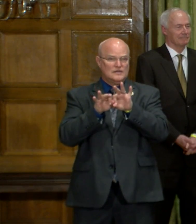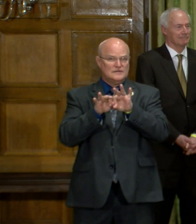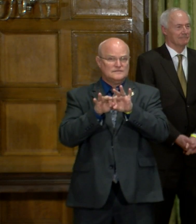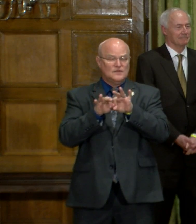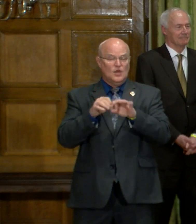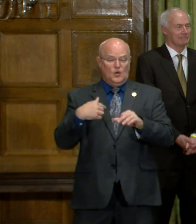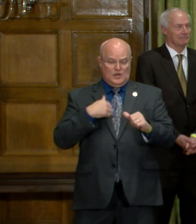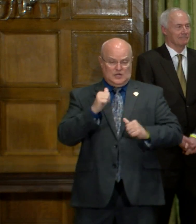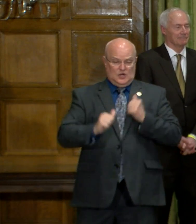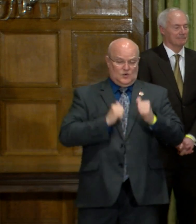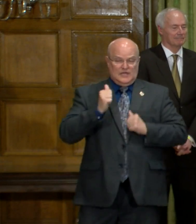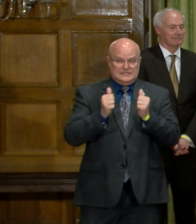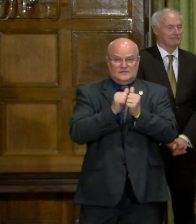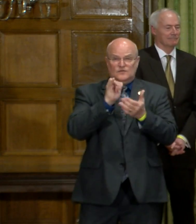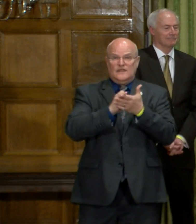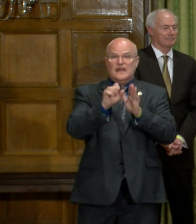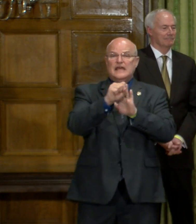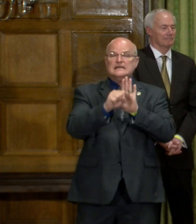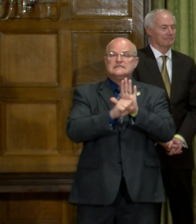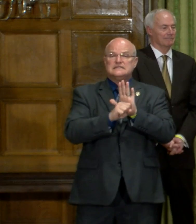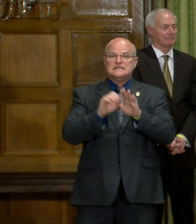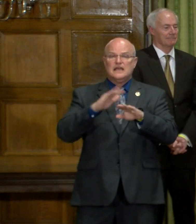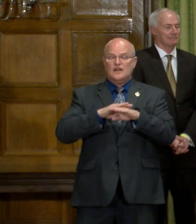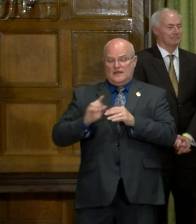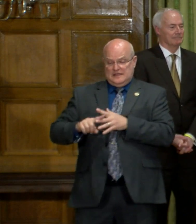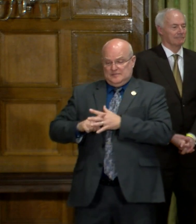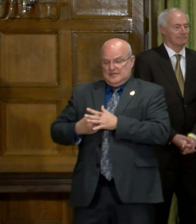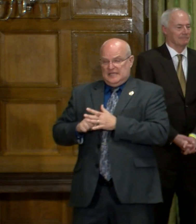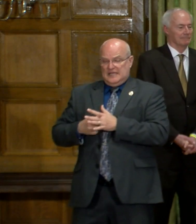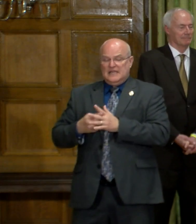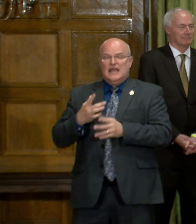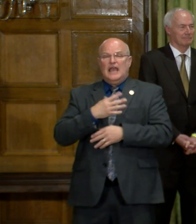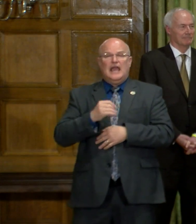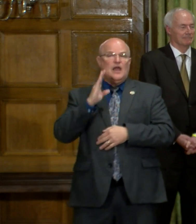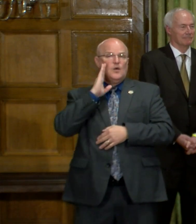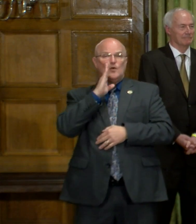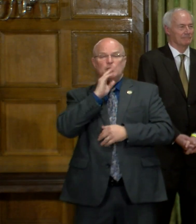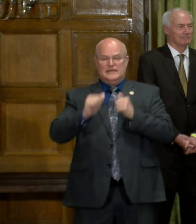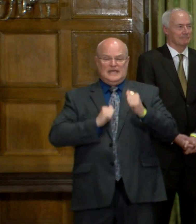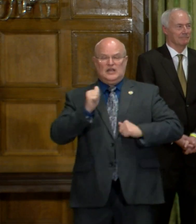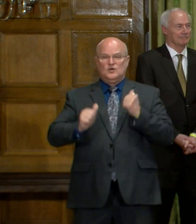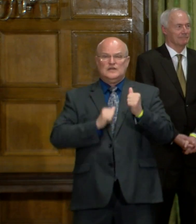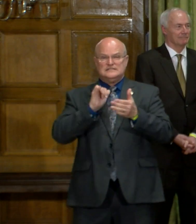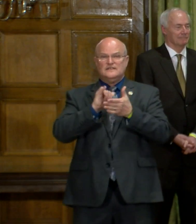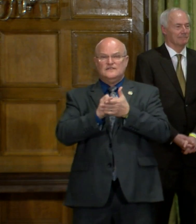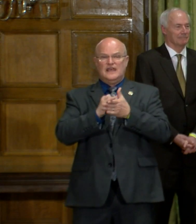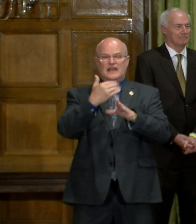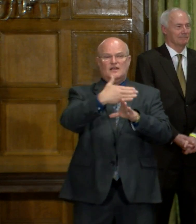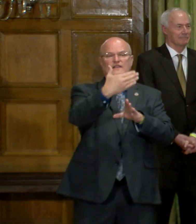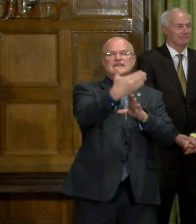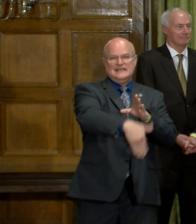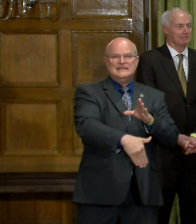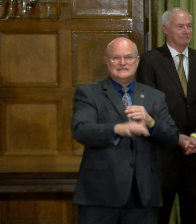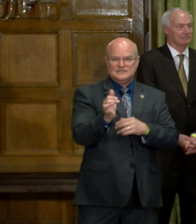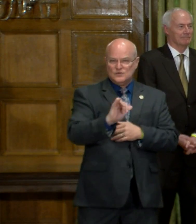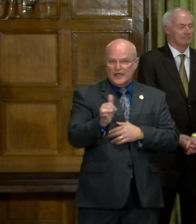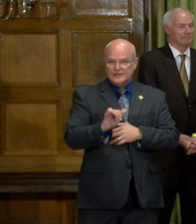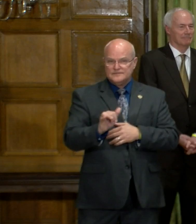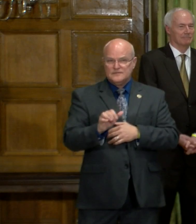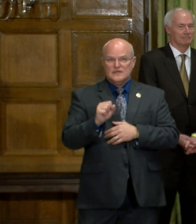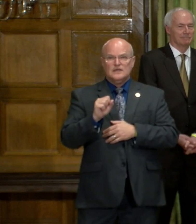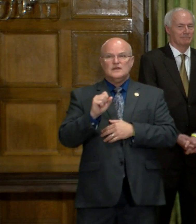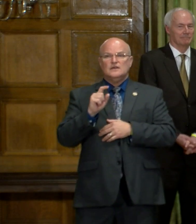very aggressive with that as a state on the upside, and we will be at least as aggressive with it on the downside as